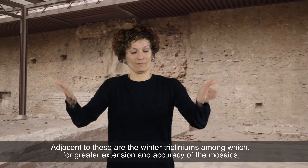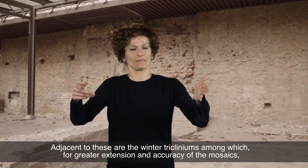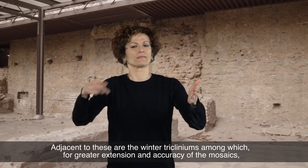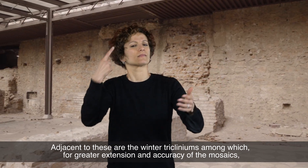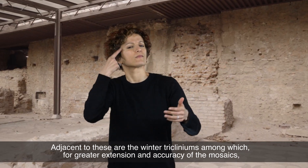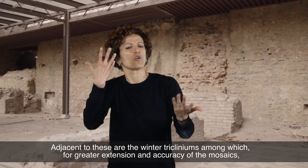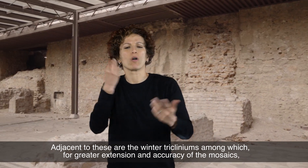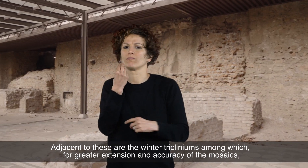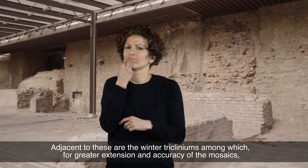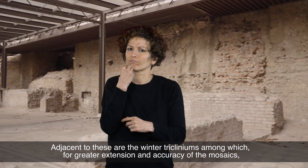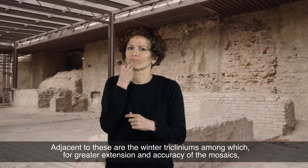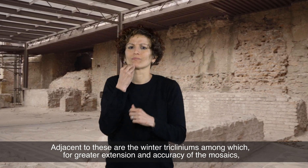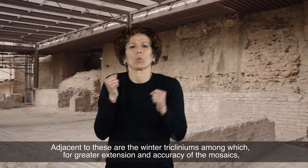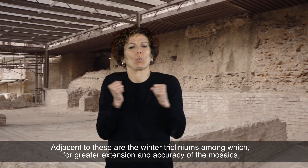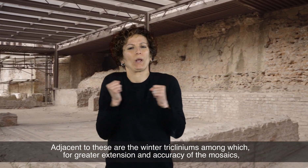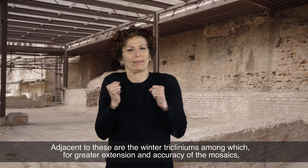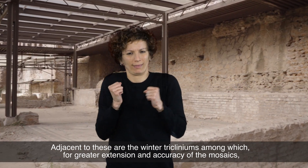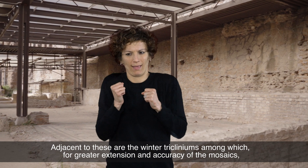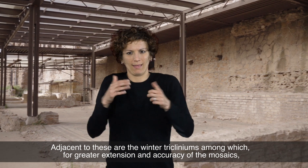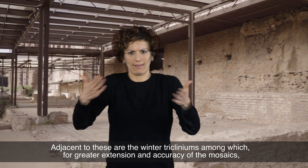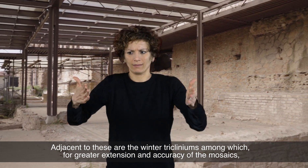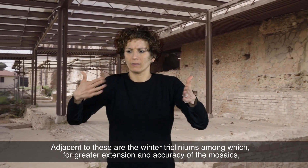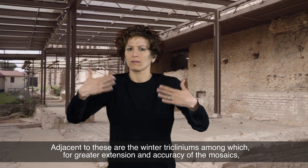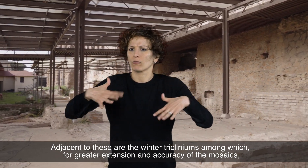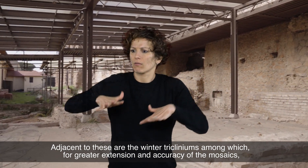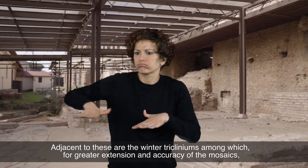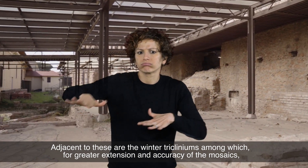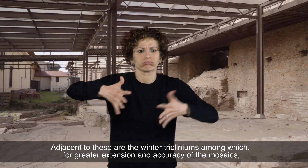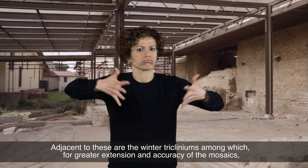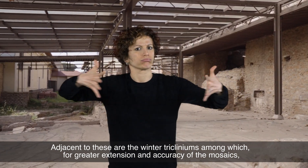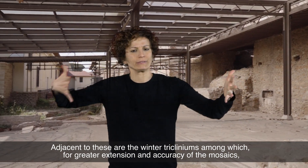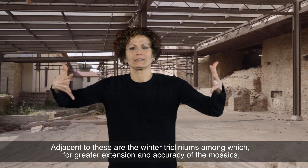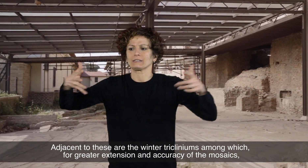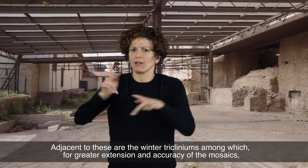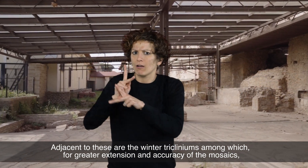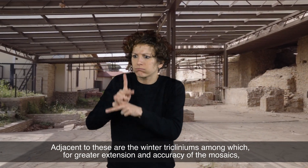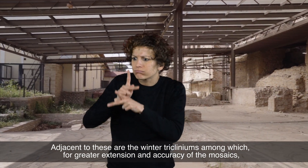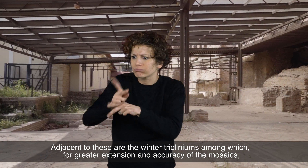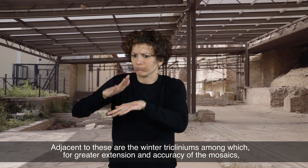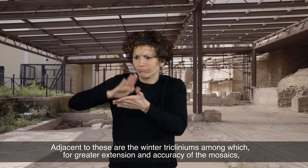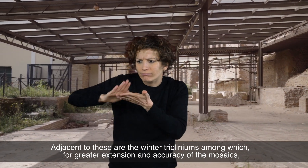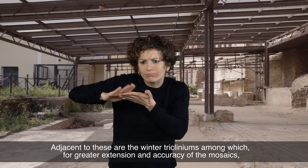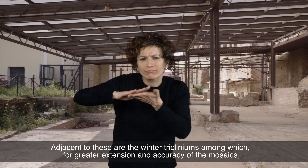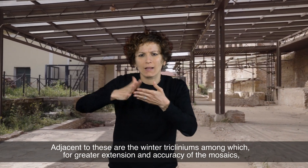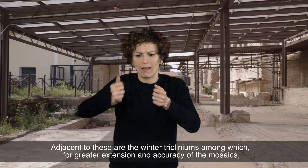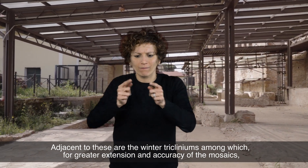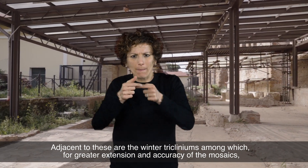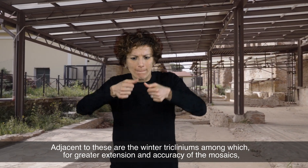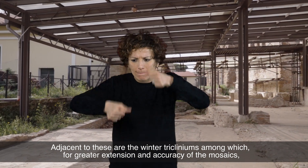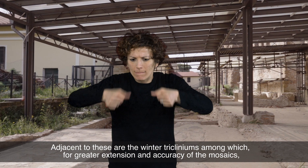Adjacent to these are the winter tricliniums, among which, for greater extension and accuracy of the mosaics, those